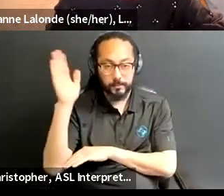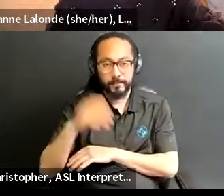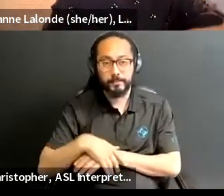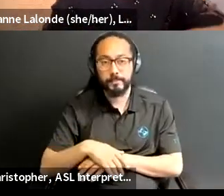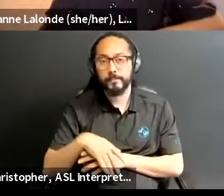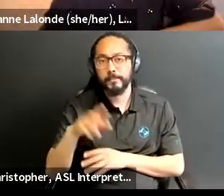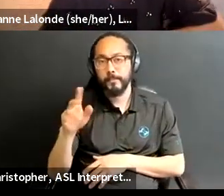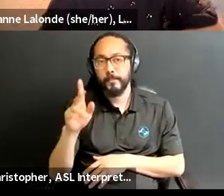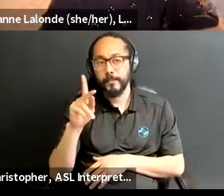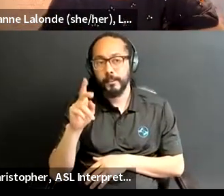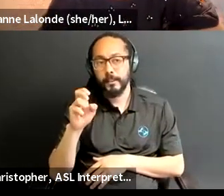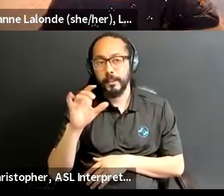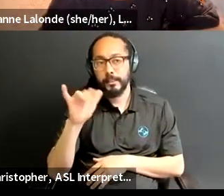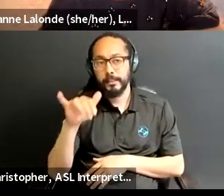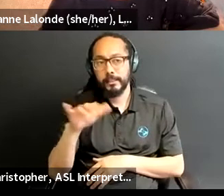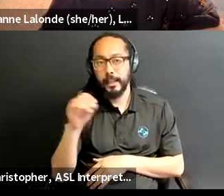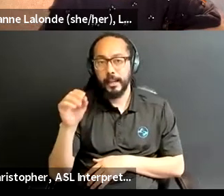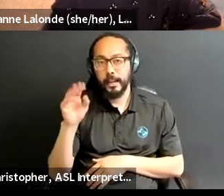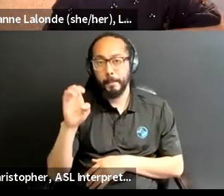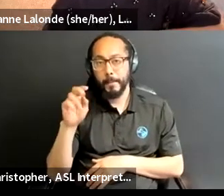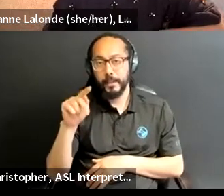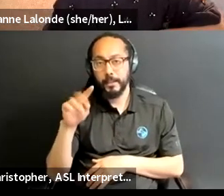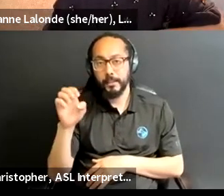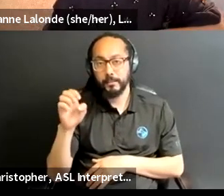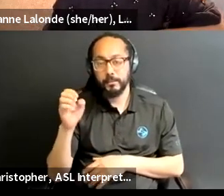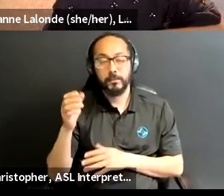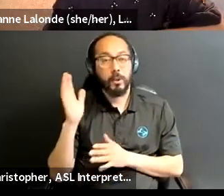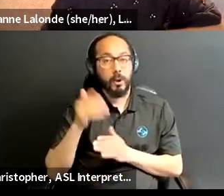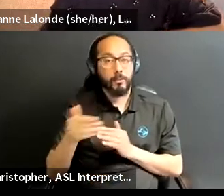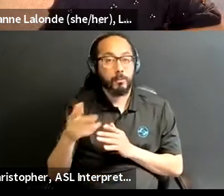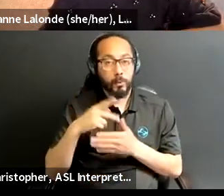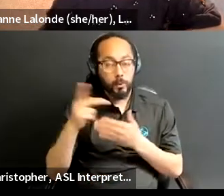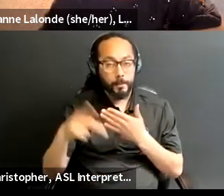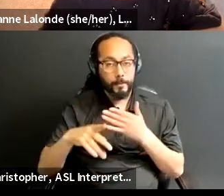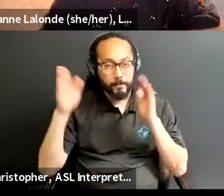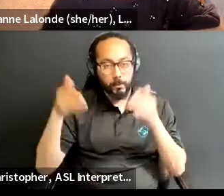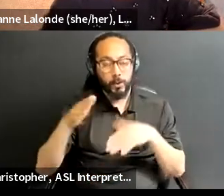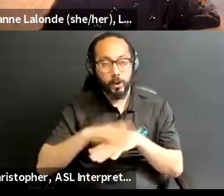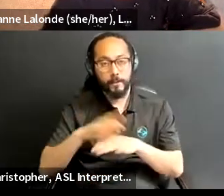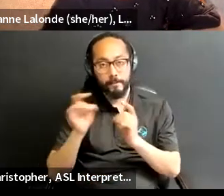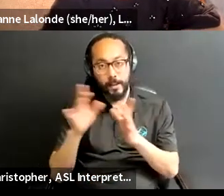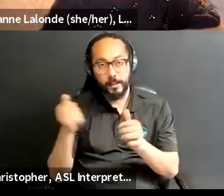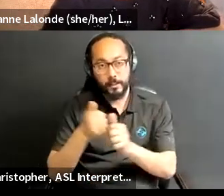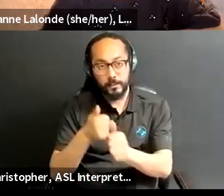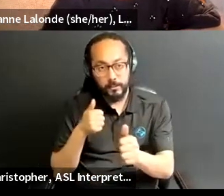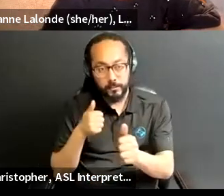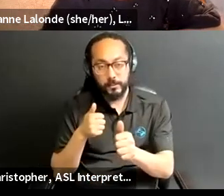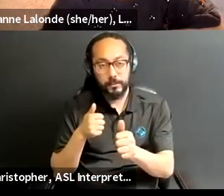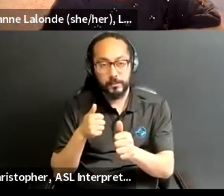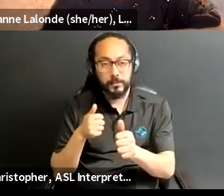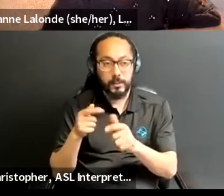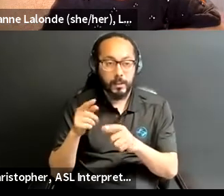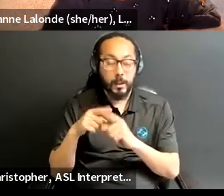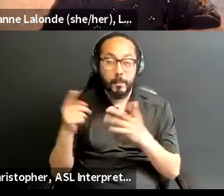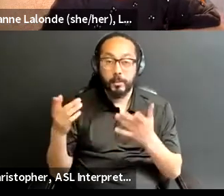Benta, oftentimes programs focused on violence prevention for men and boys experience high levels